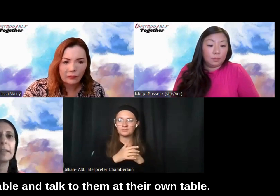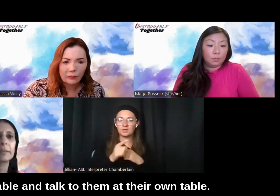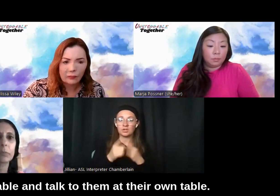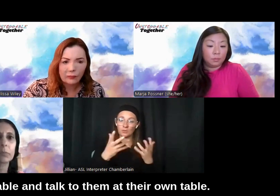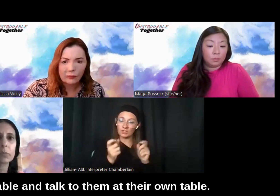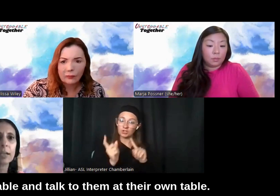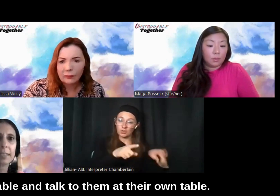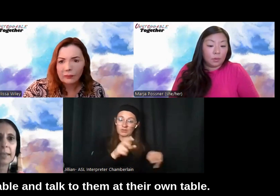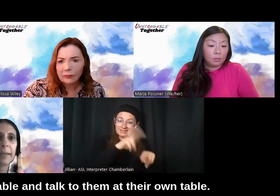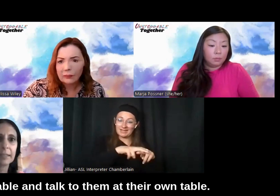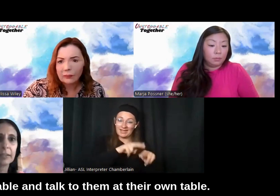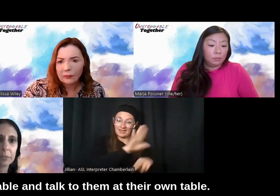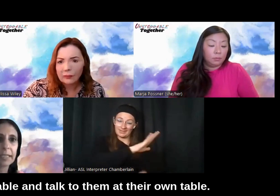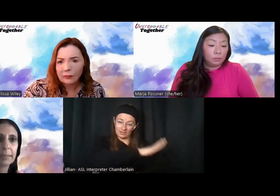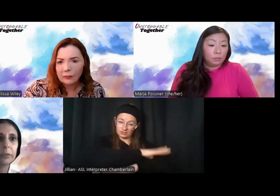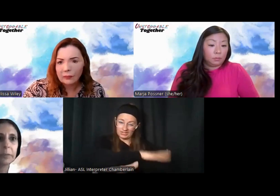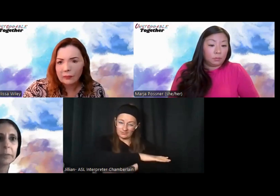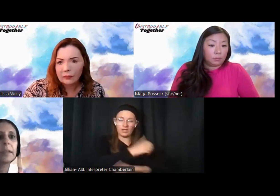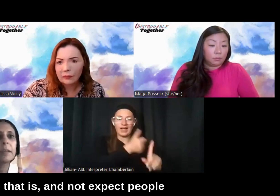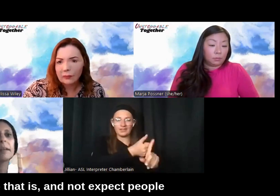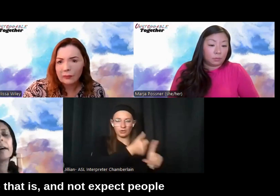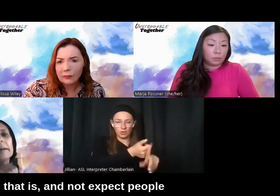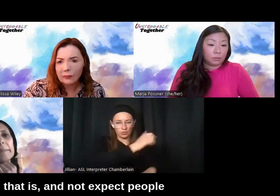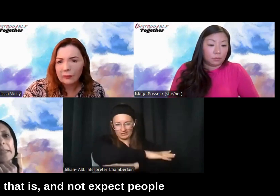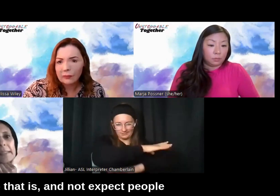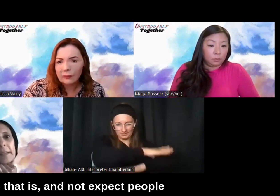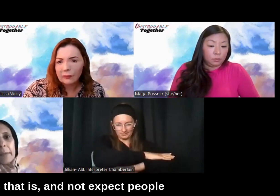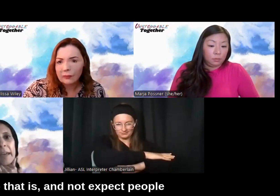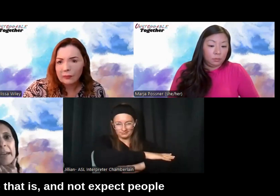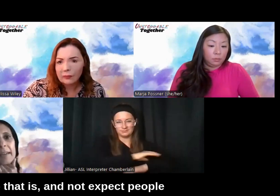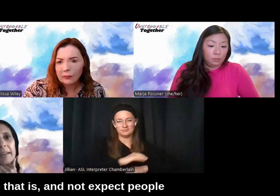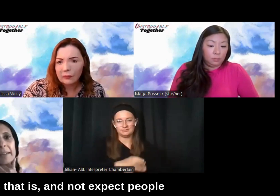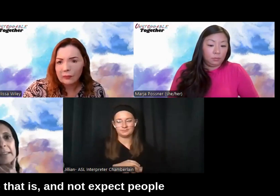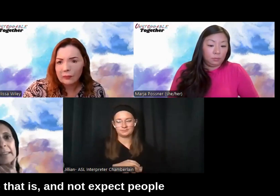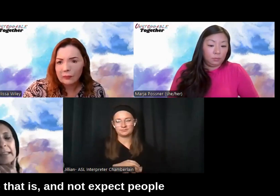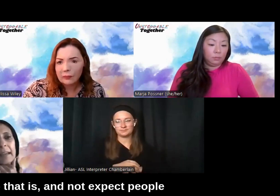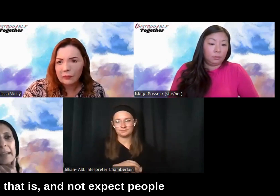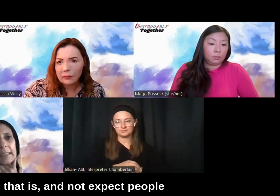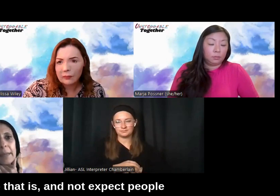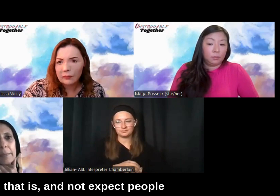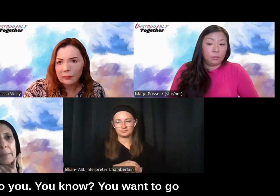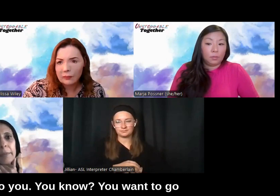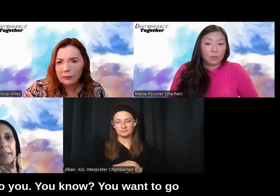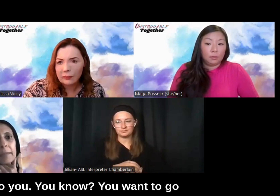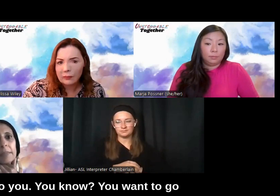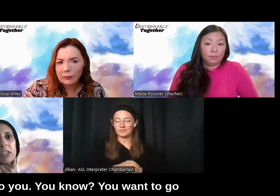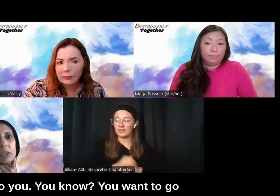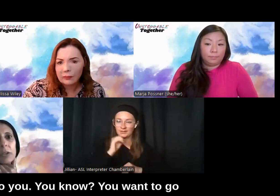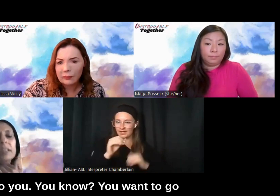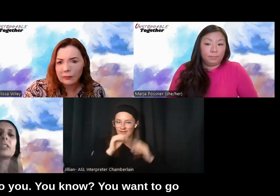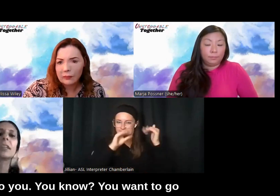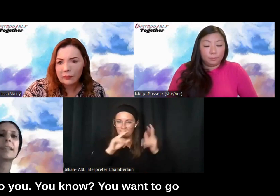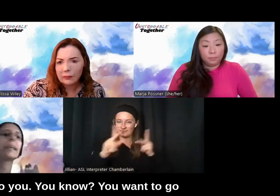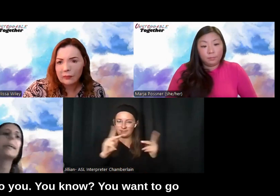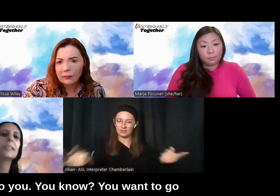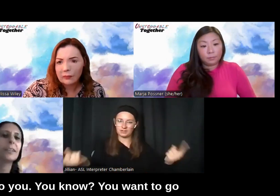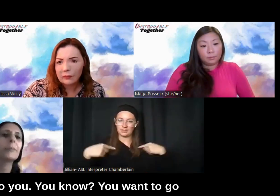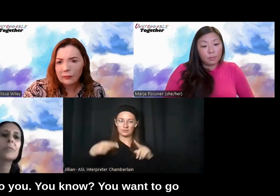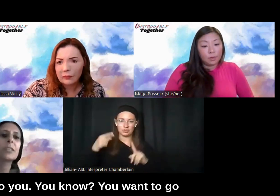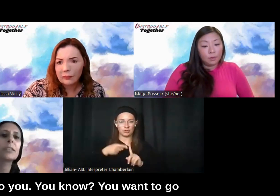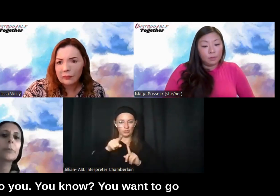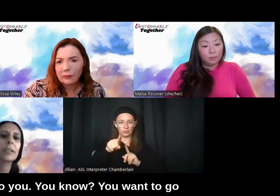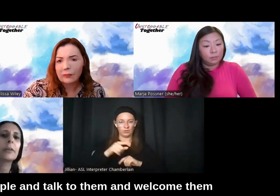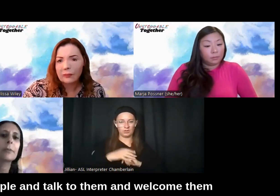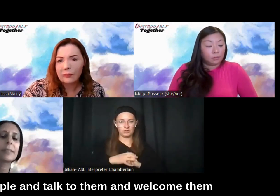table and talk to them at their own table. And so that is, and not expect people to come to you, you